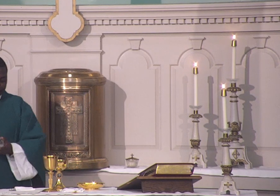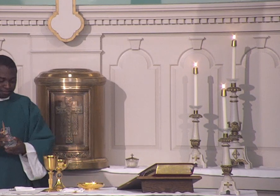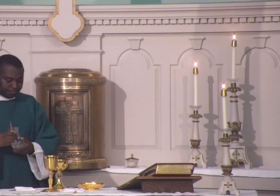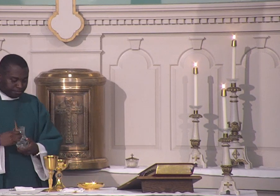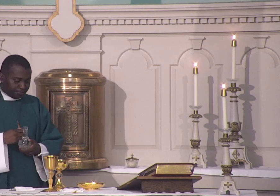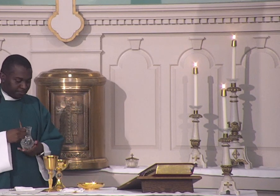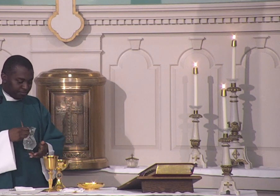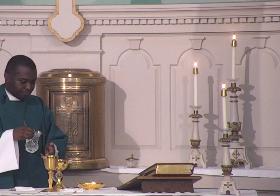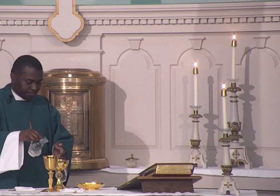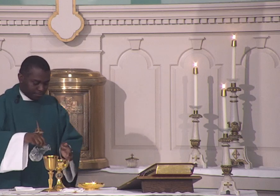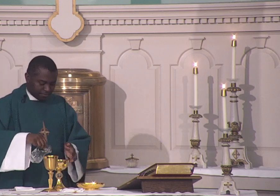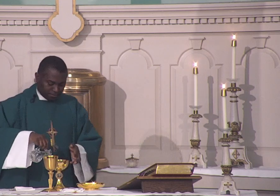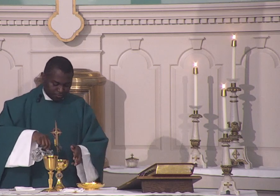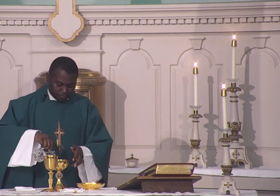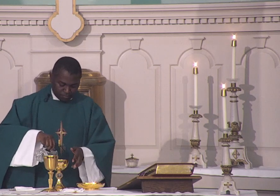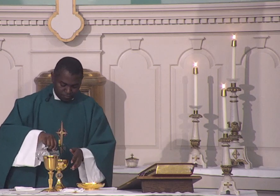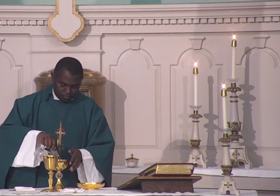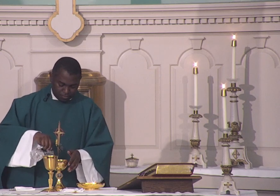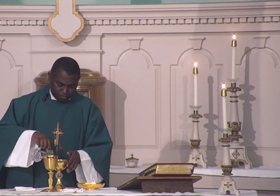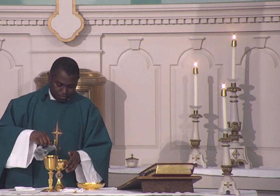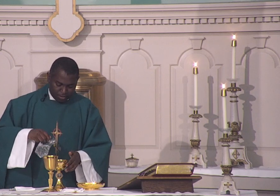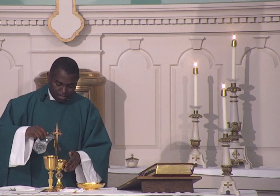veritatis verius.